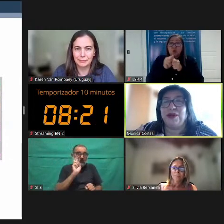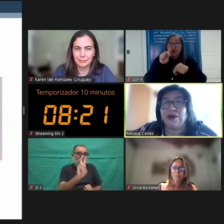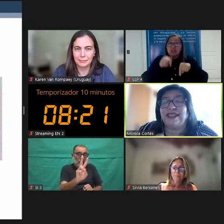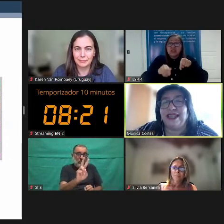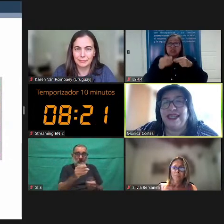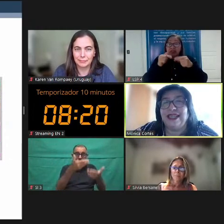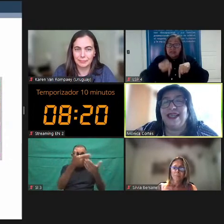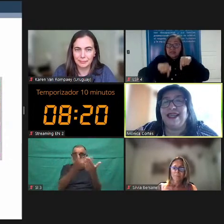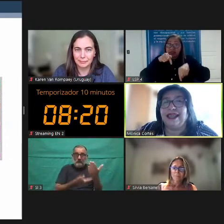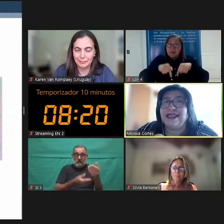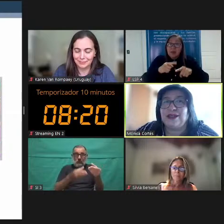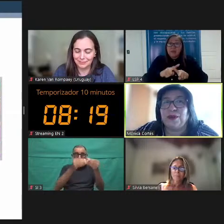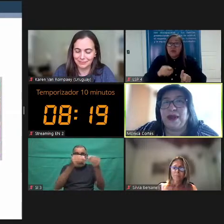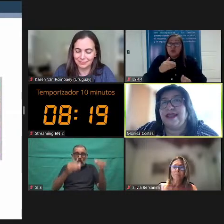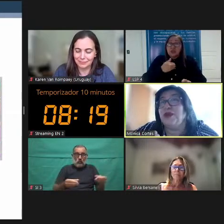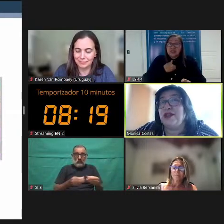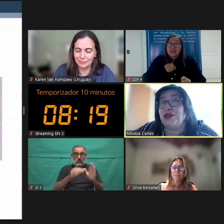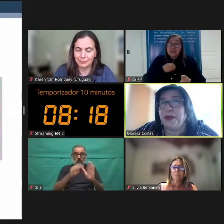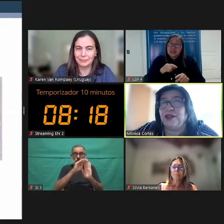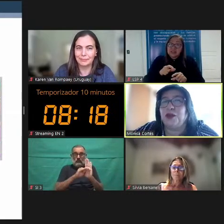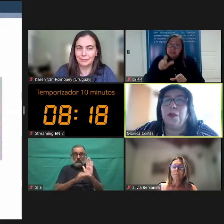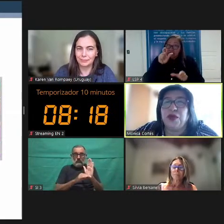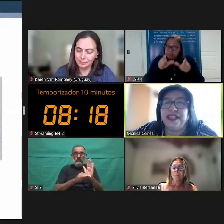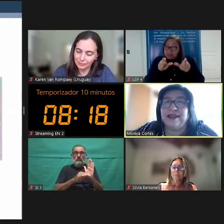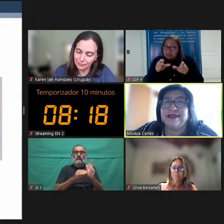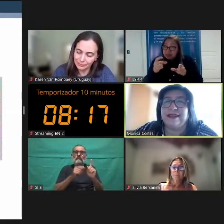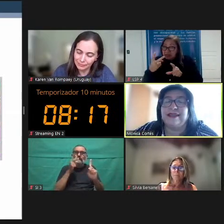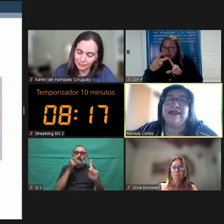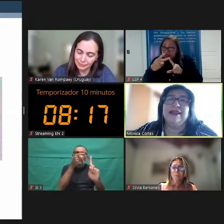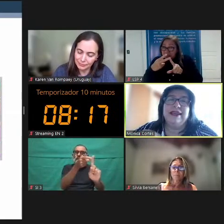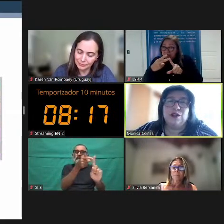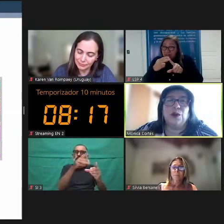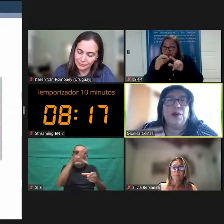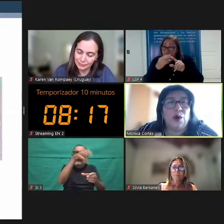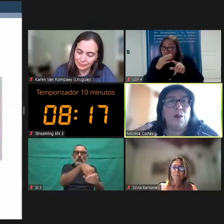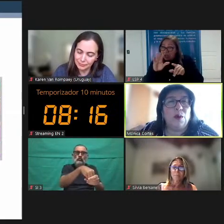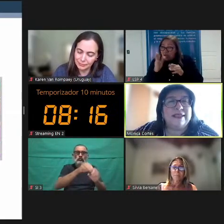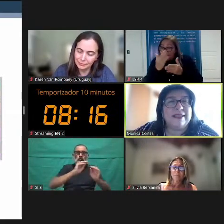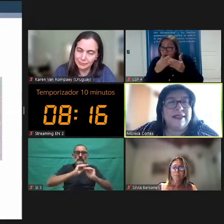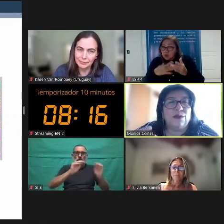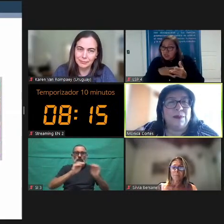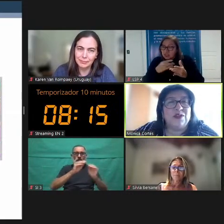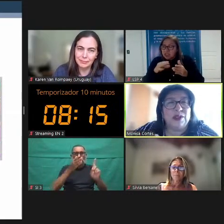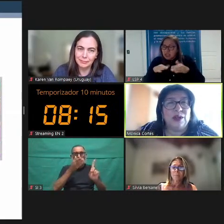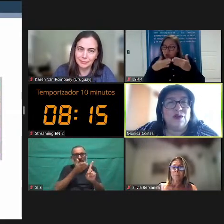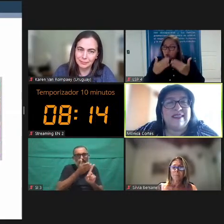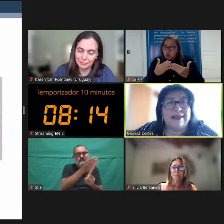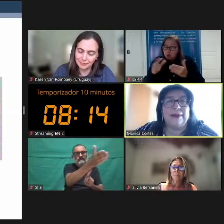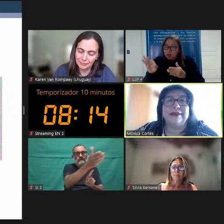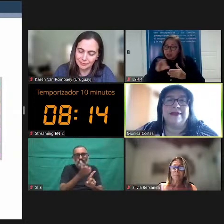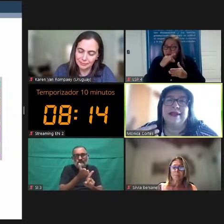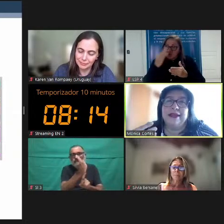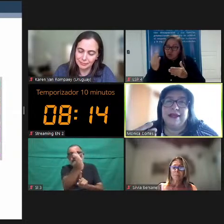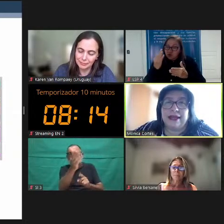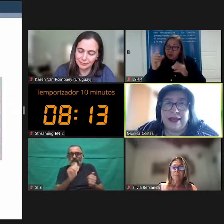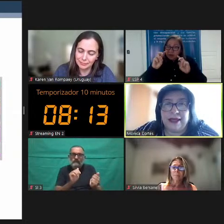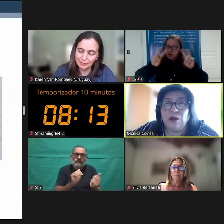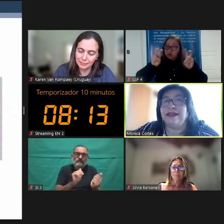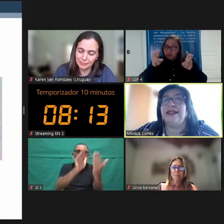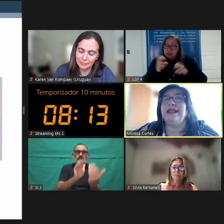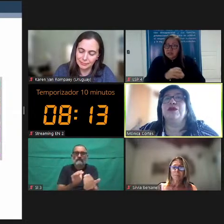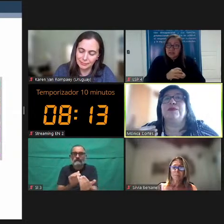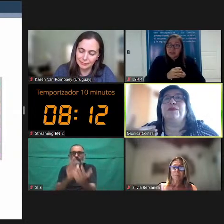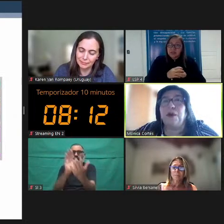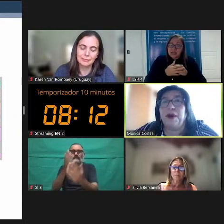i'm not going to explain in 10 minutes but they are very interesting instruments on how this system's